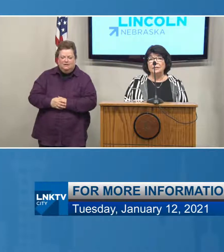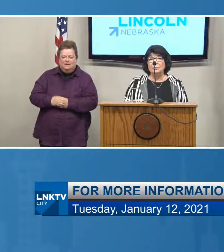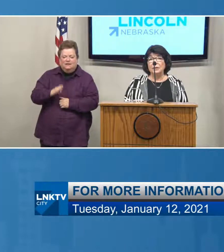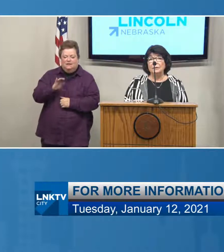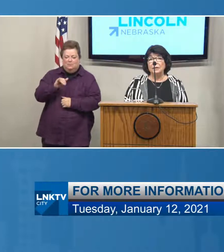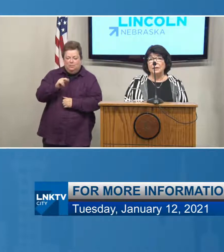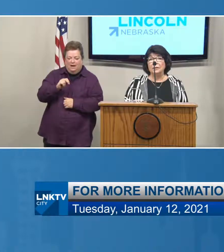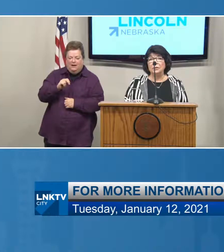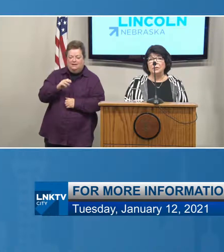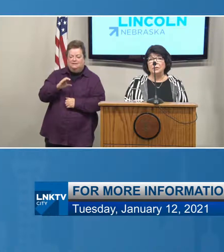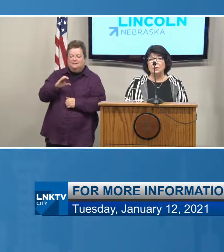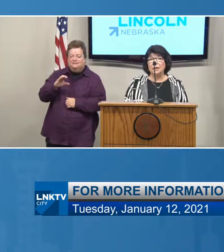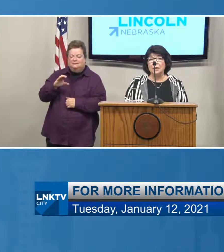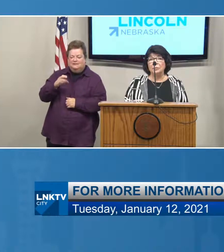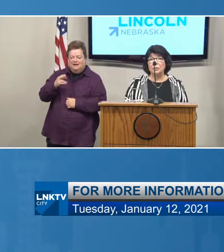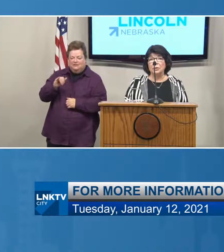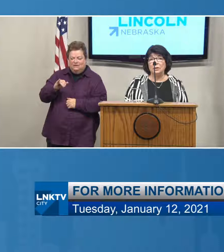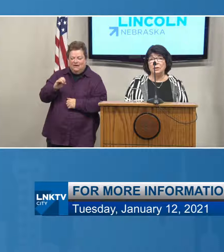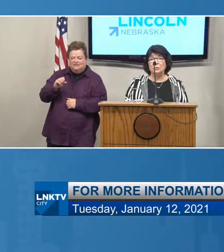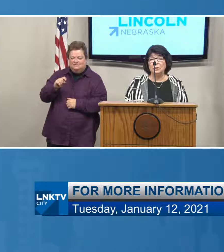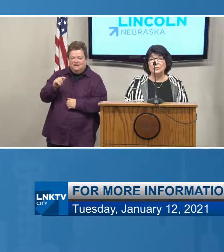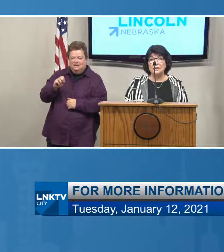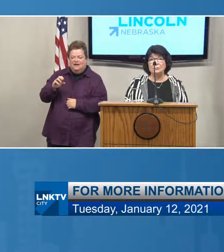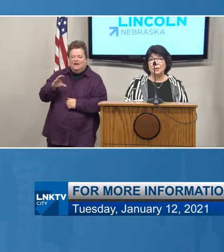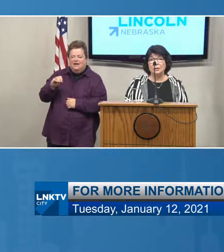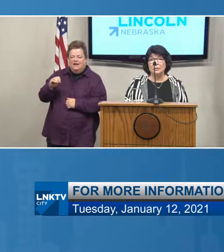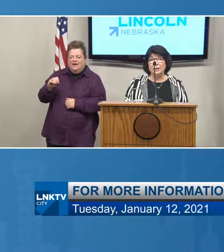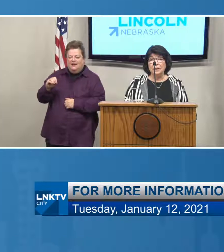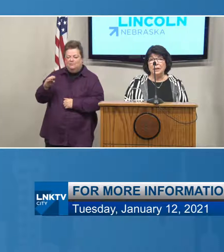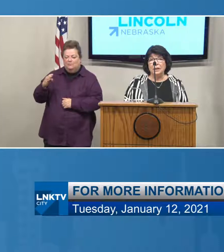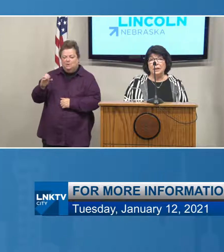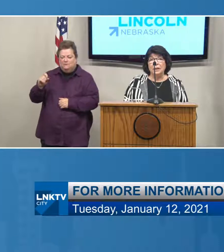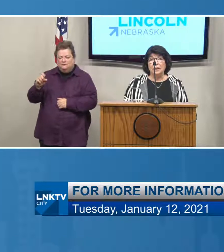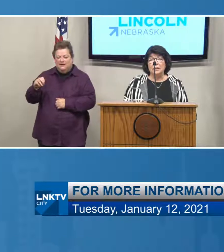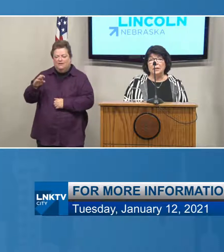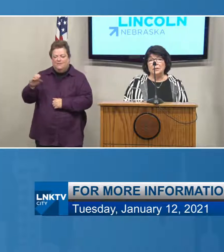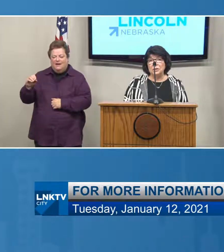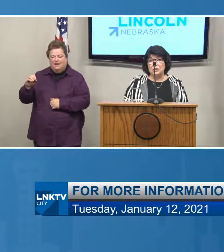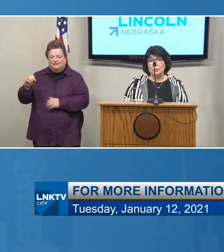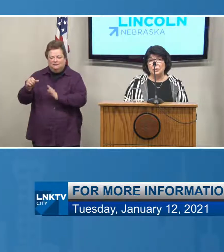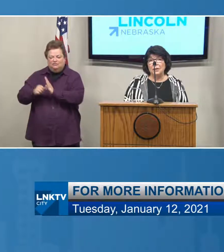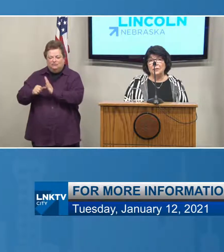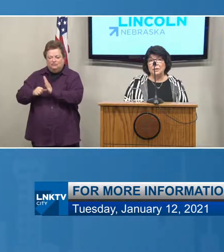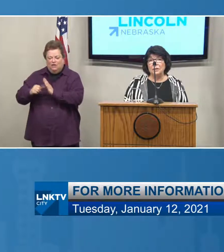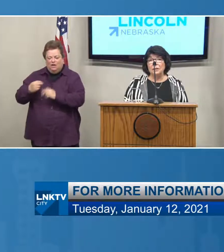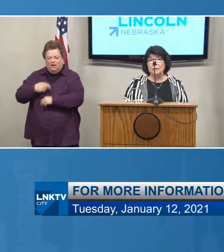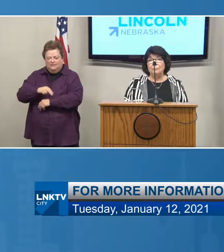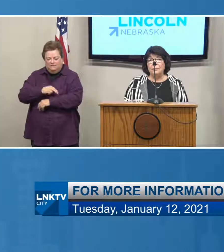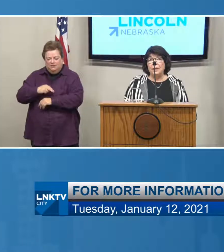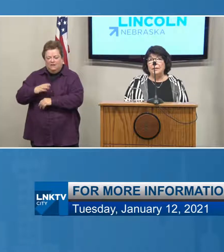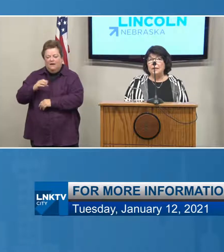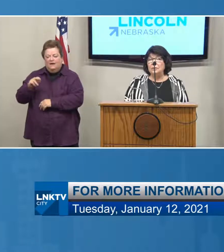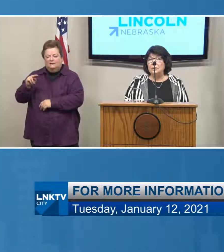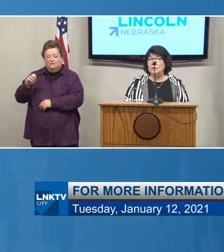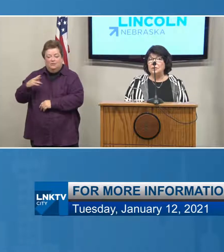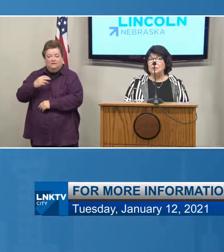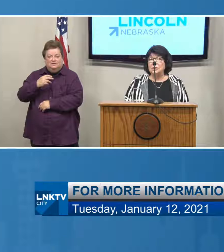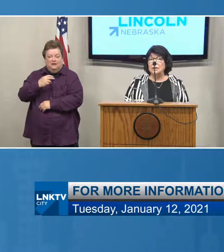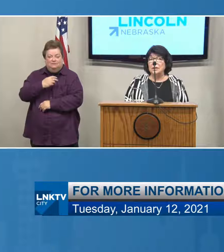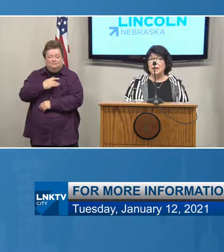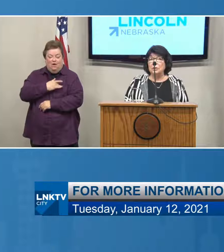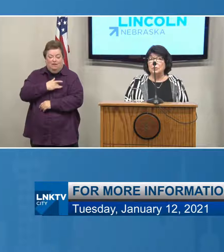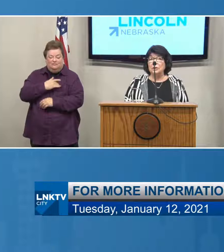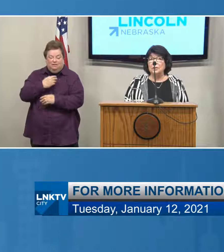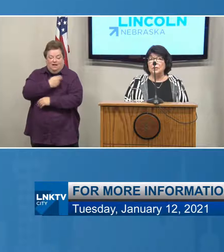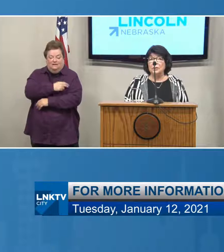St. Elizabeth, Lincoln Surgical Hospital, or Blue Stem Health, in addition to Nebraska Heart. The other addition